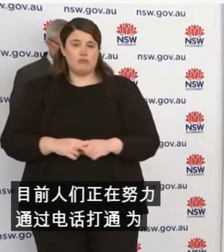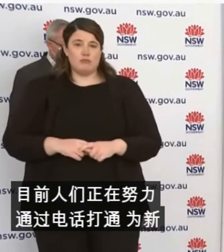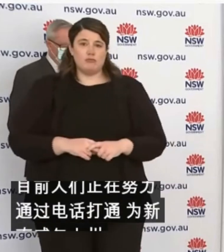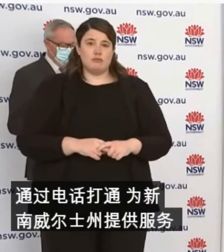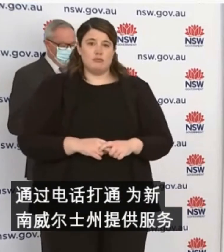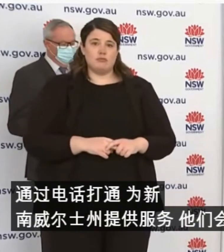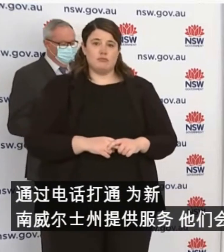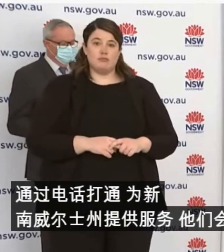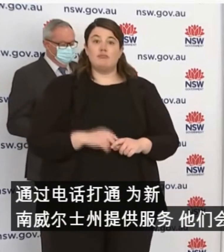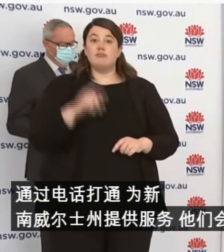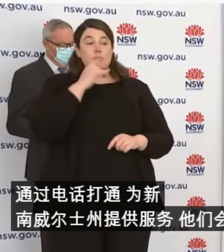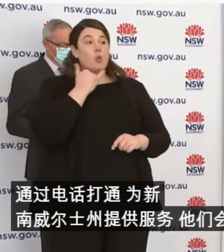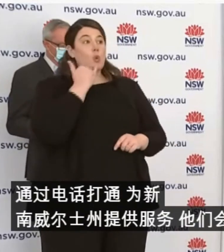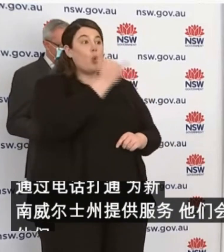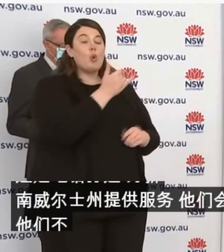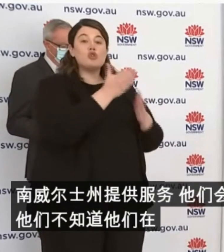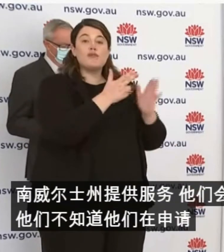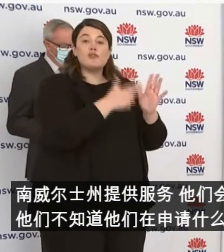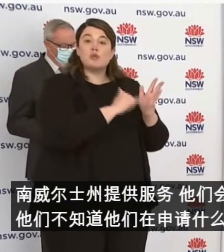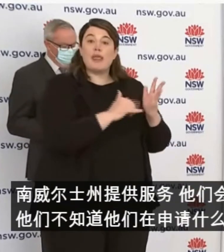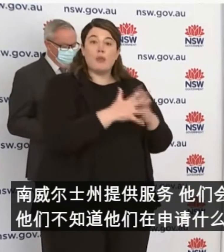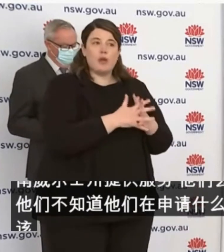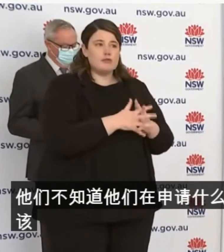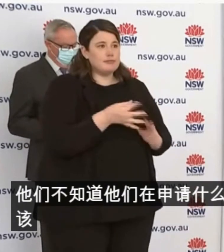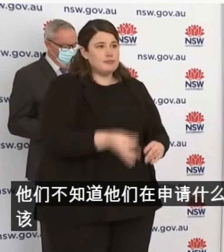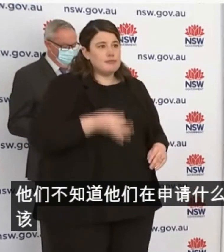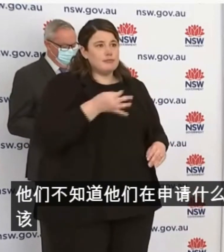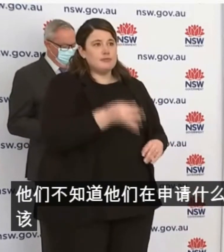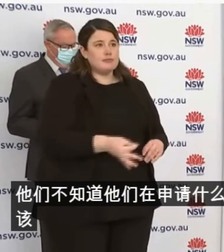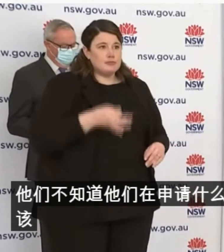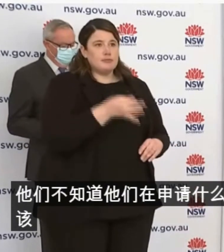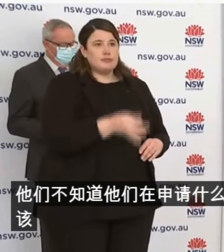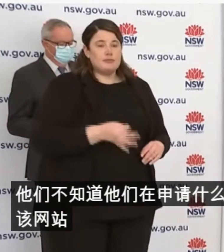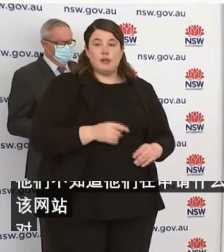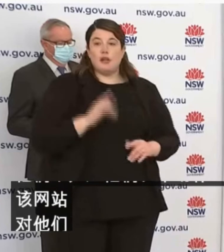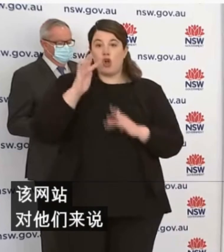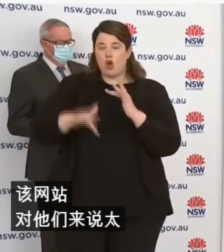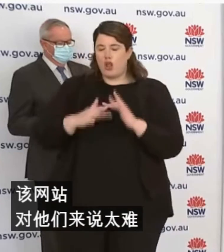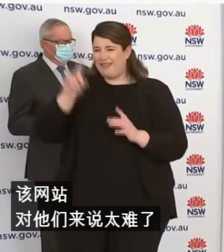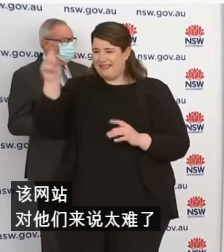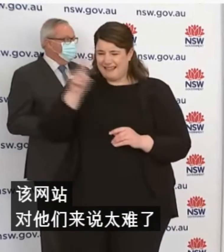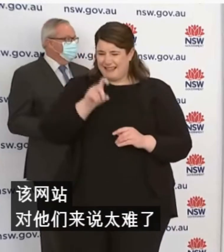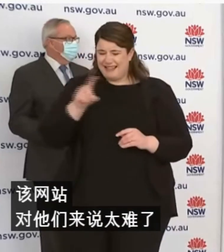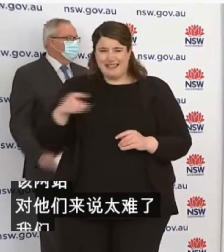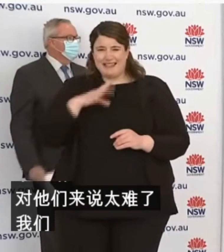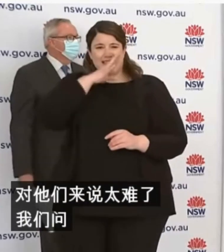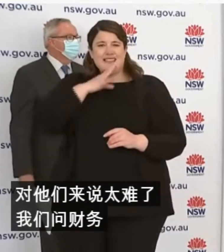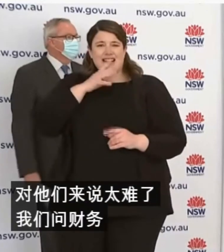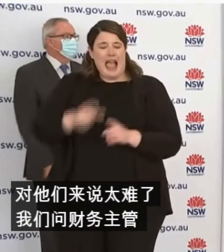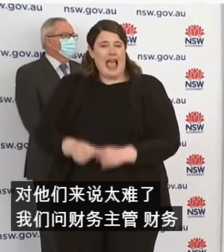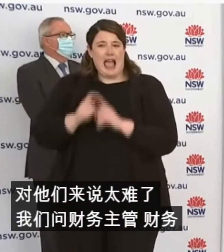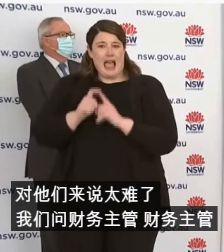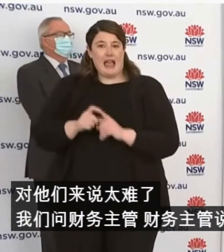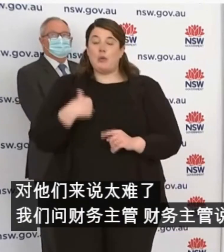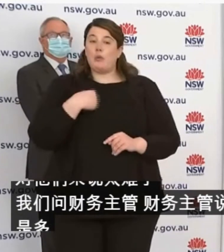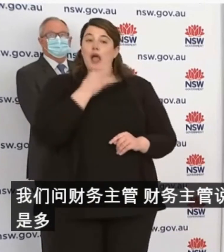phone to Service New South Wales. They go to the website, they don't know what they're applying for, the website is too difficult for them. We asked the